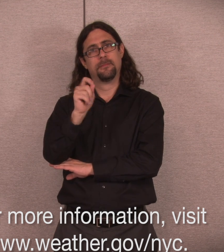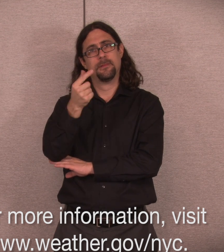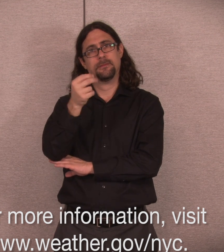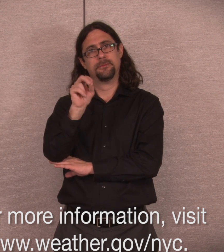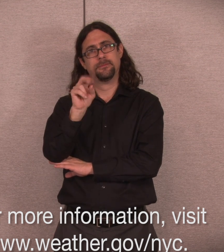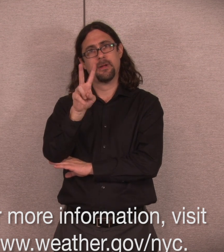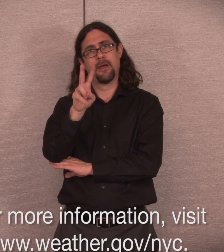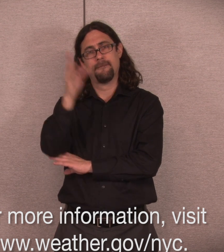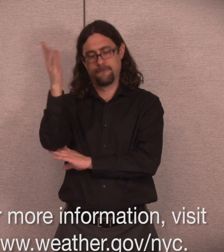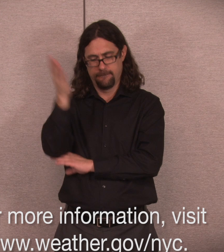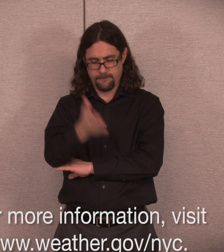www.weather.gov/NYC.